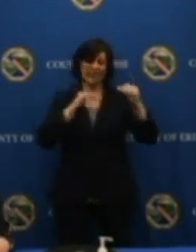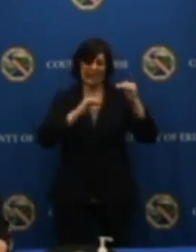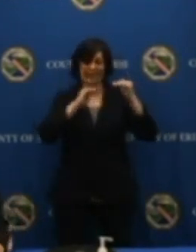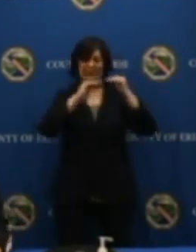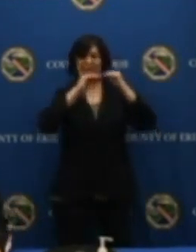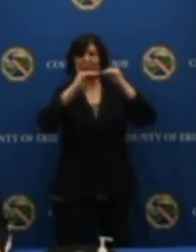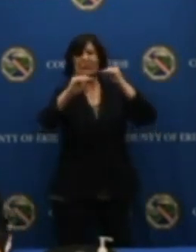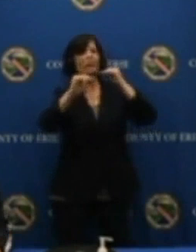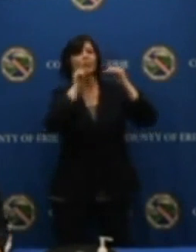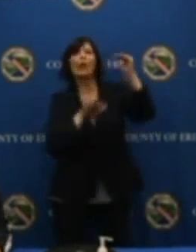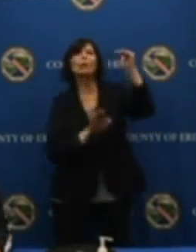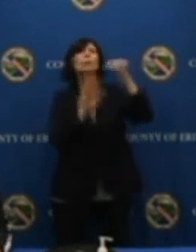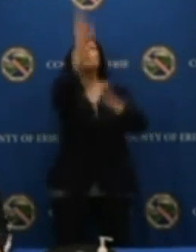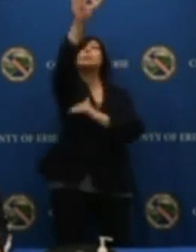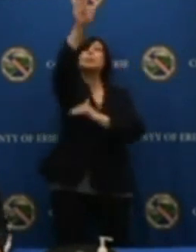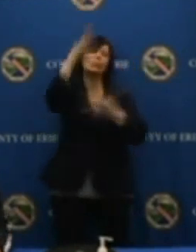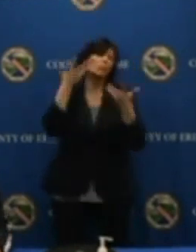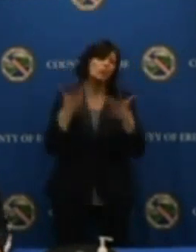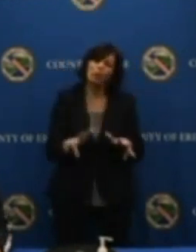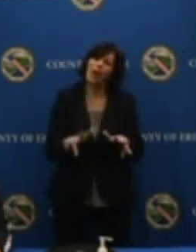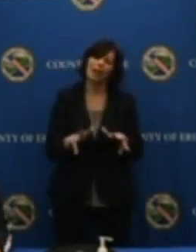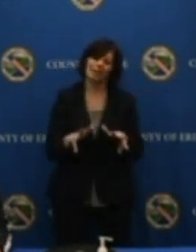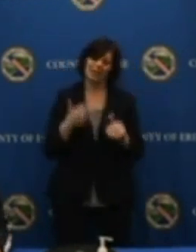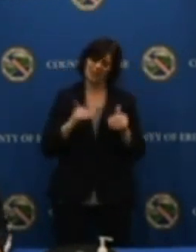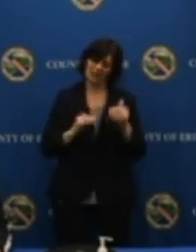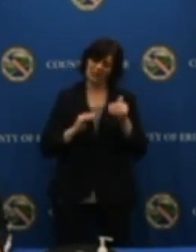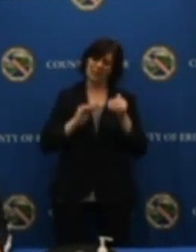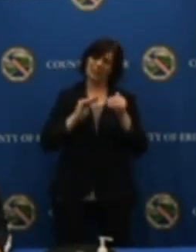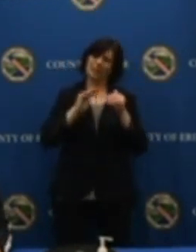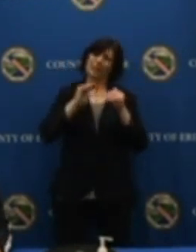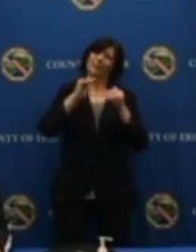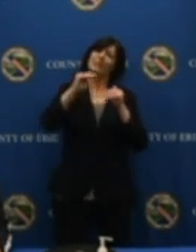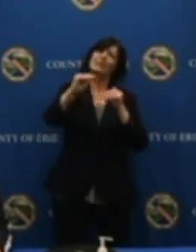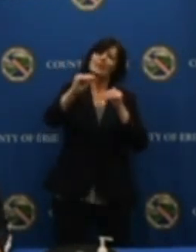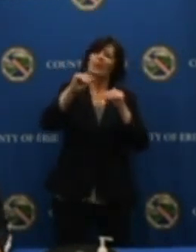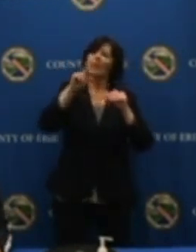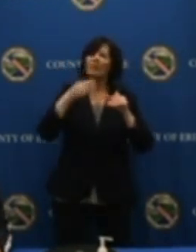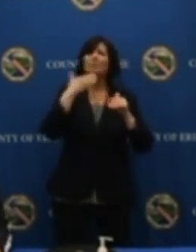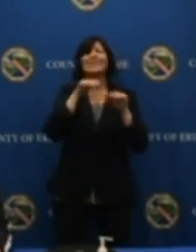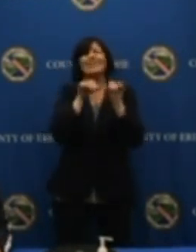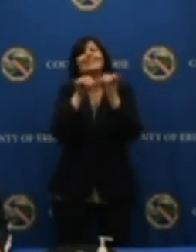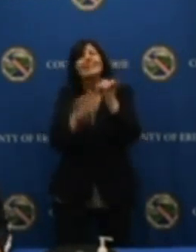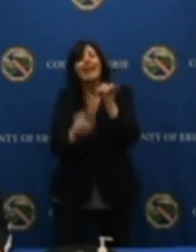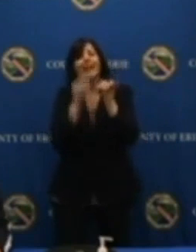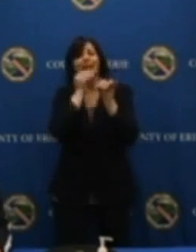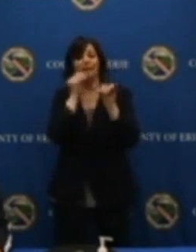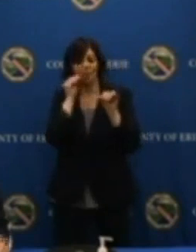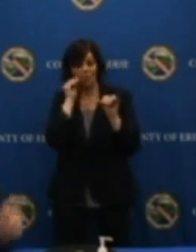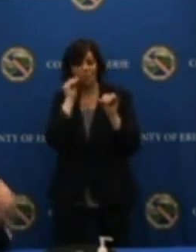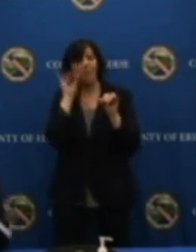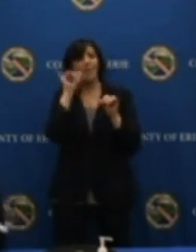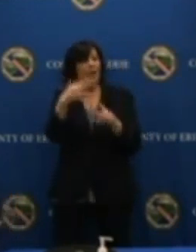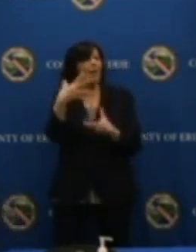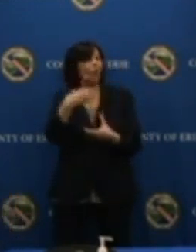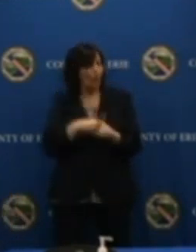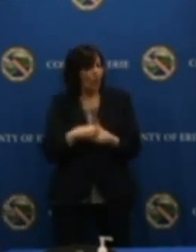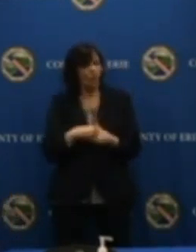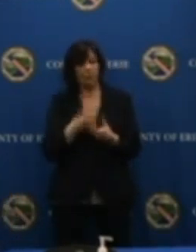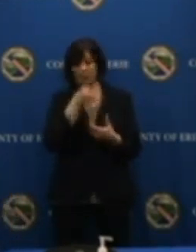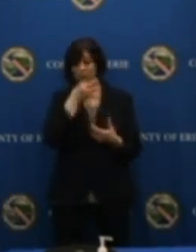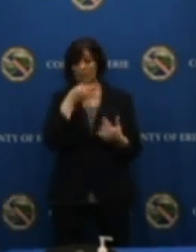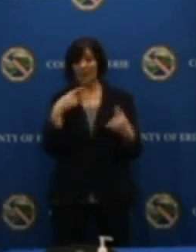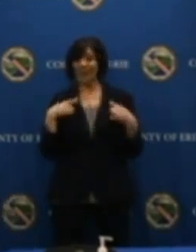instead of peaking and going beyond our hospital capacity. We all have to be good and stay at home. In Buffalo, Jenny Johnson,